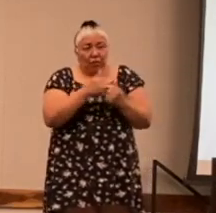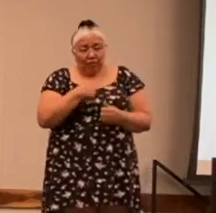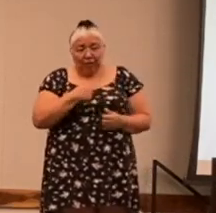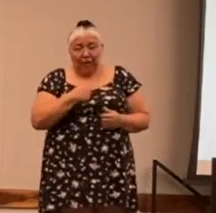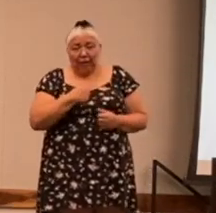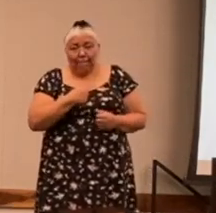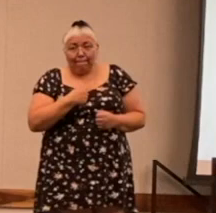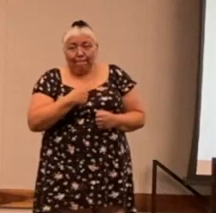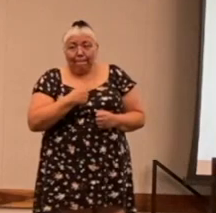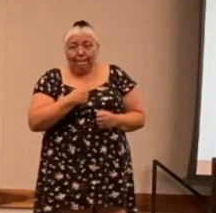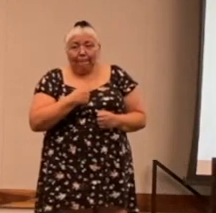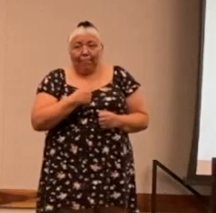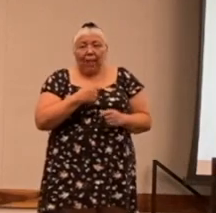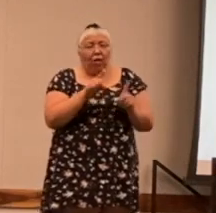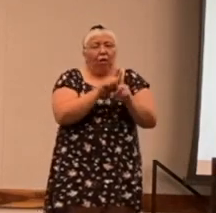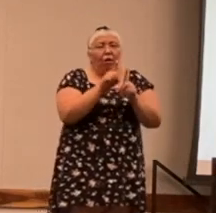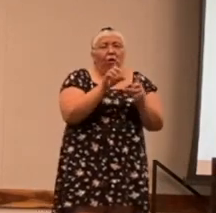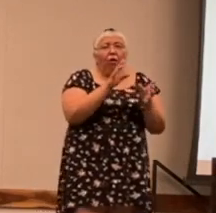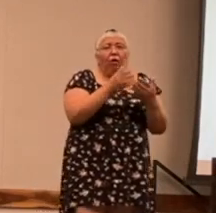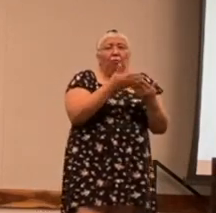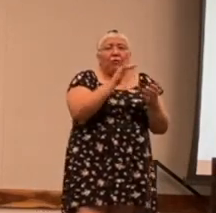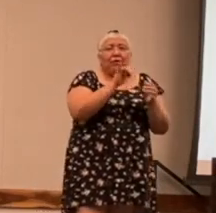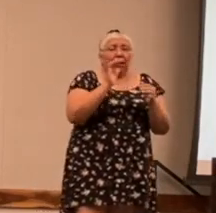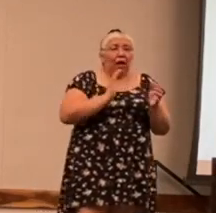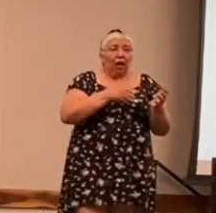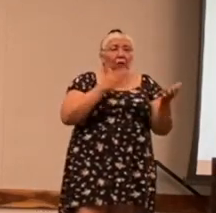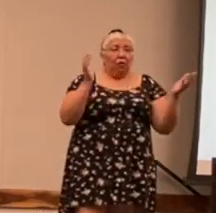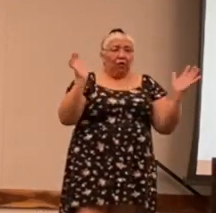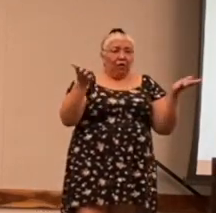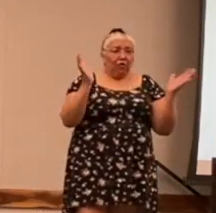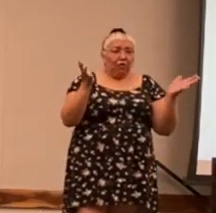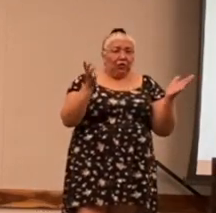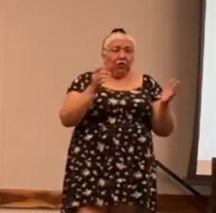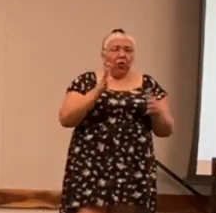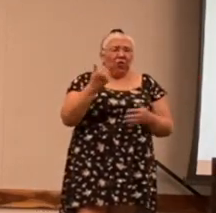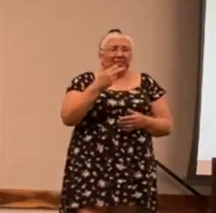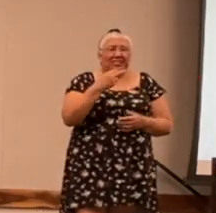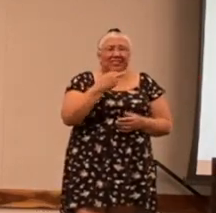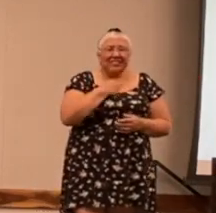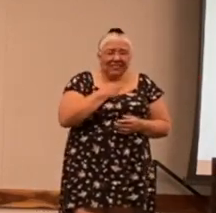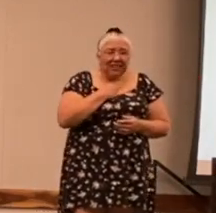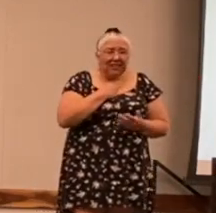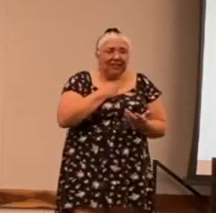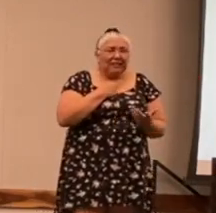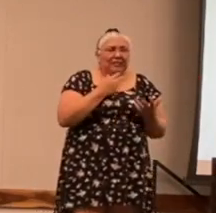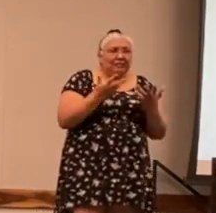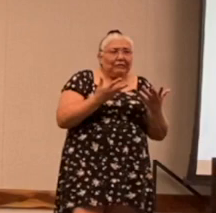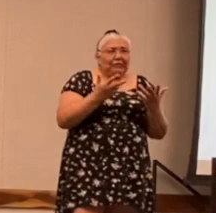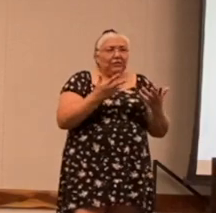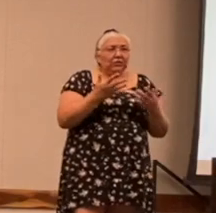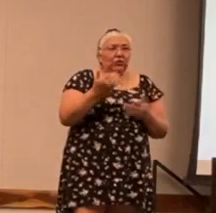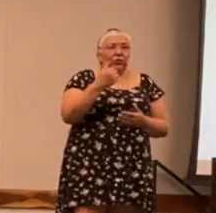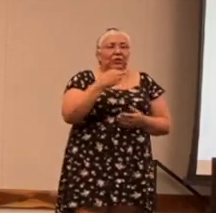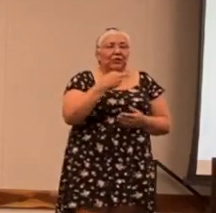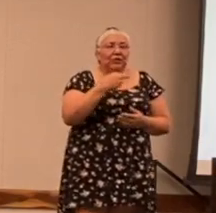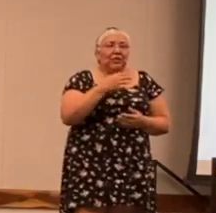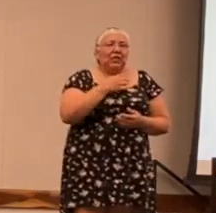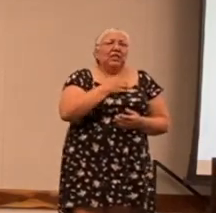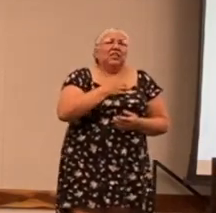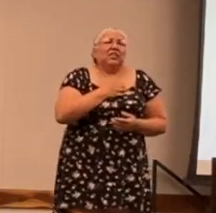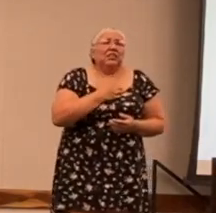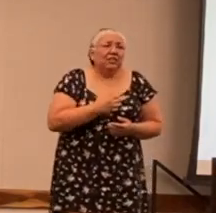and it was almost like in our conversations that she was stuck where she was. It was like she was